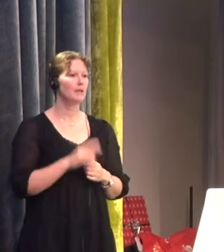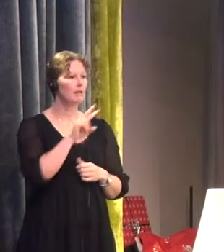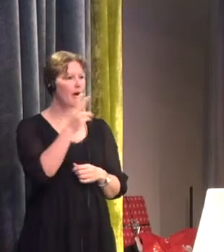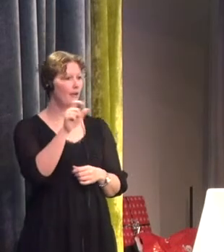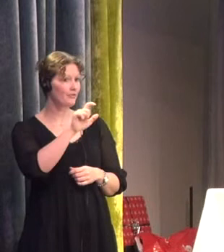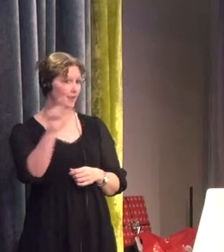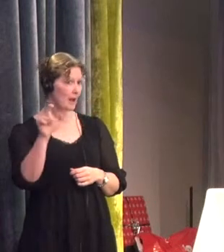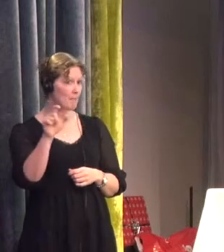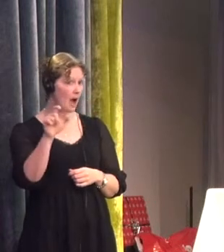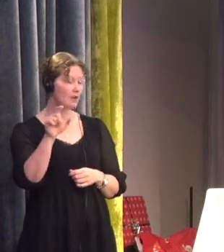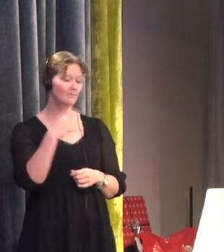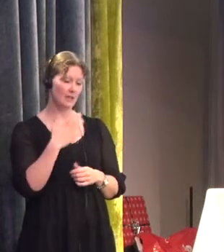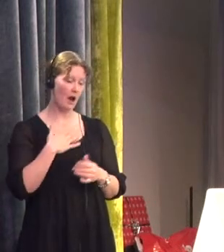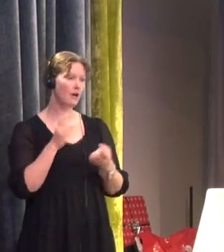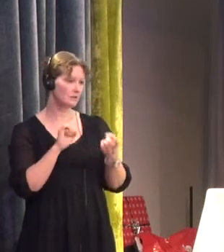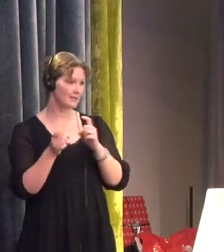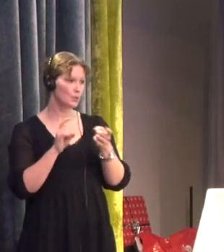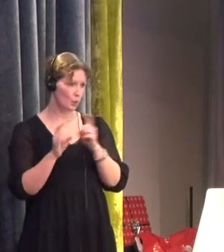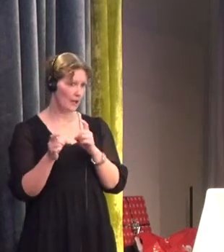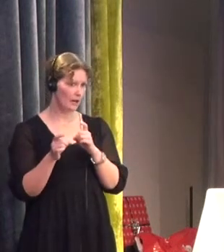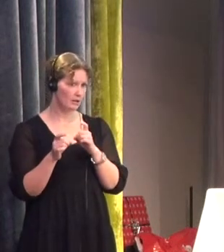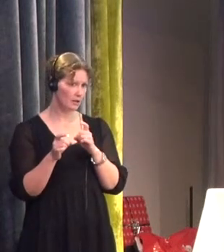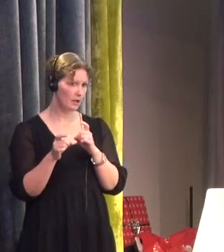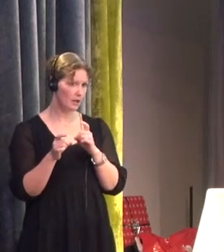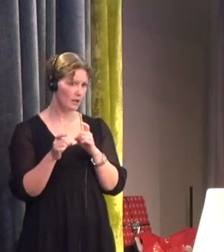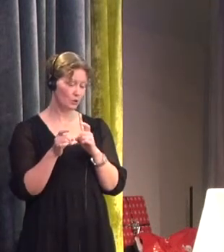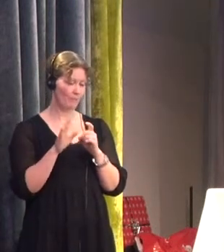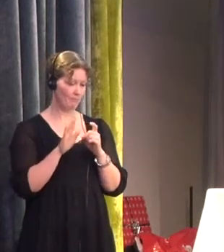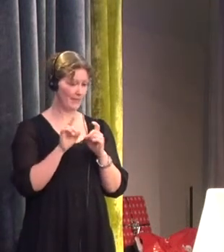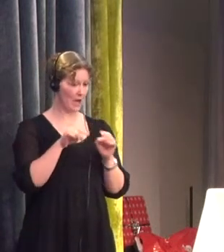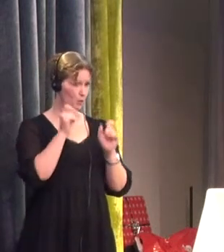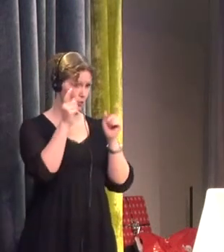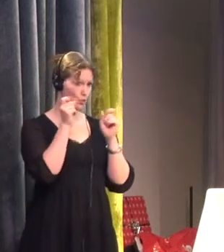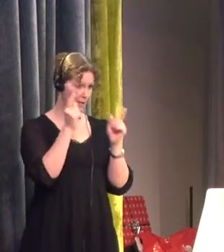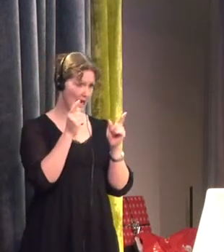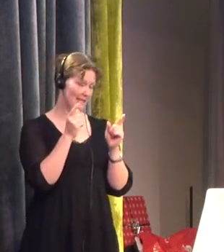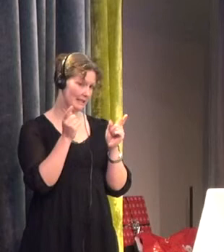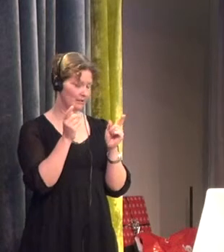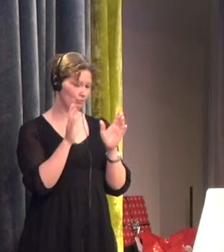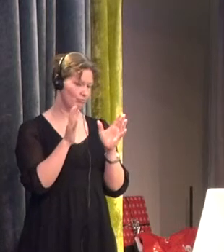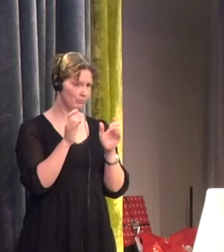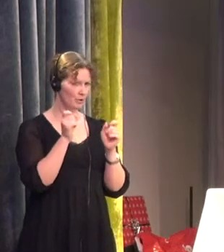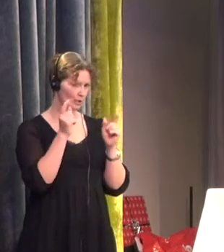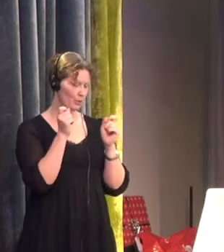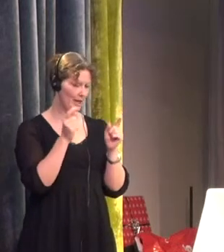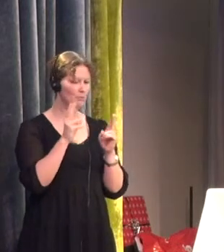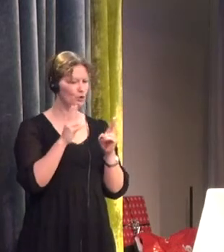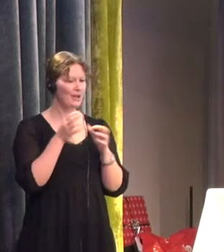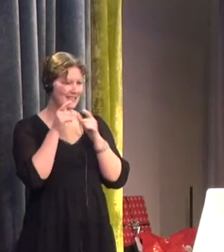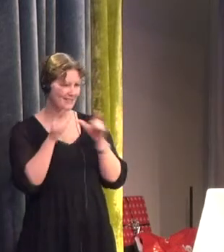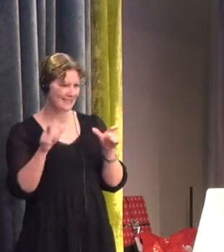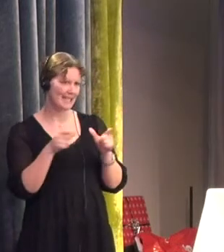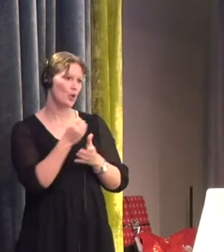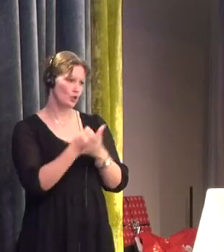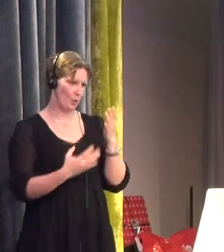was independent living, and in some ways this was cultural, and in some ways this was linguistic. By independent living, which